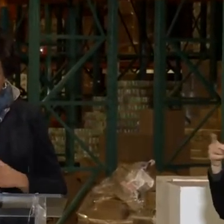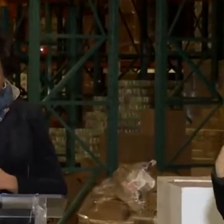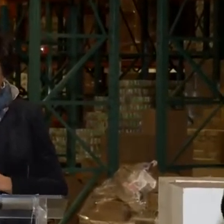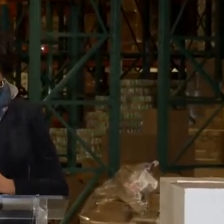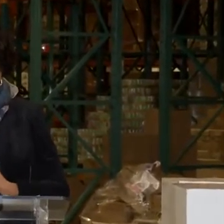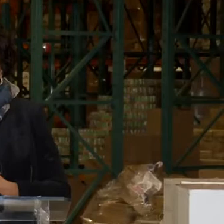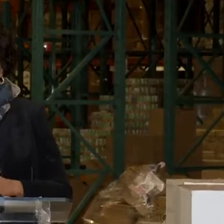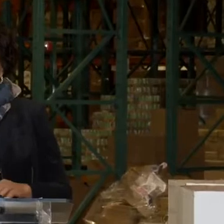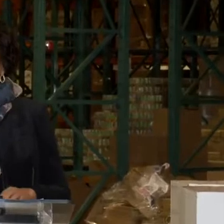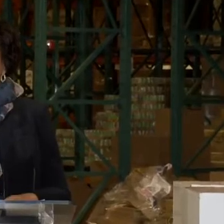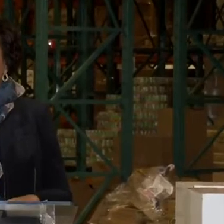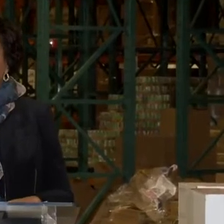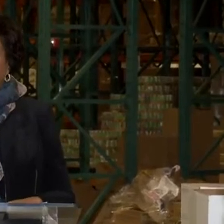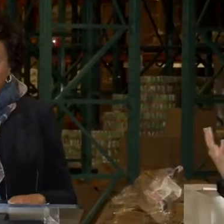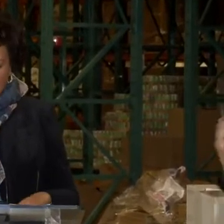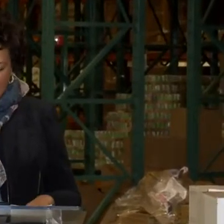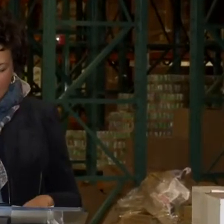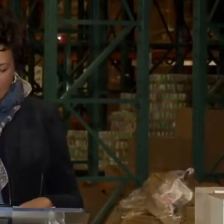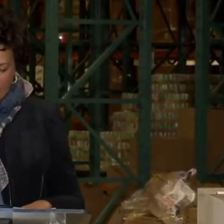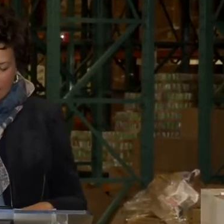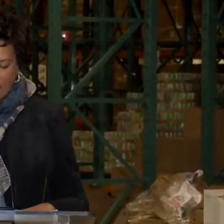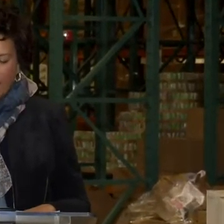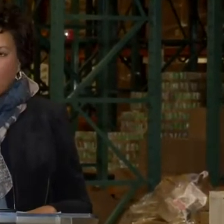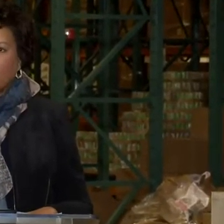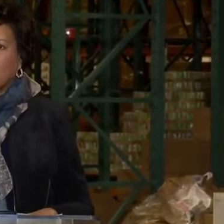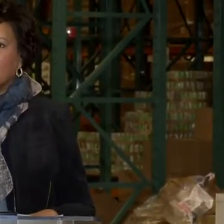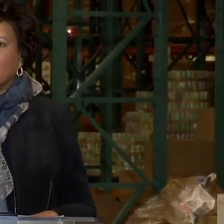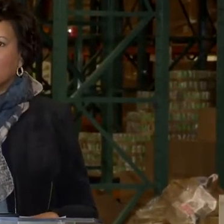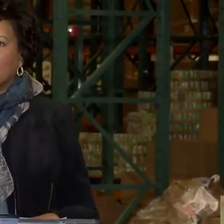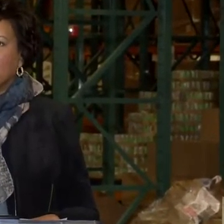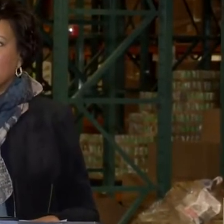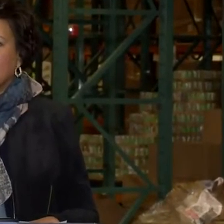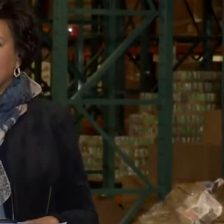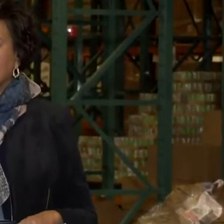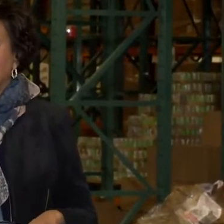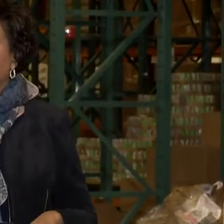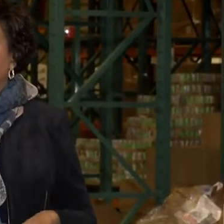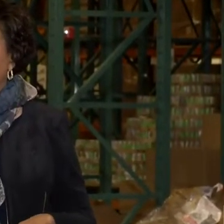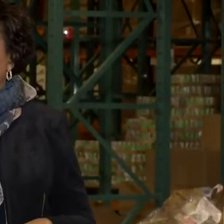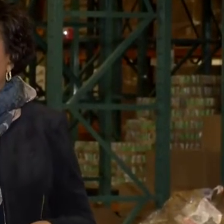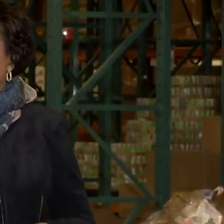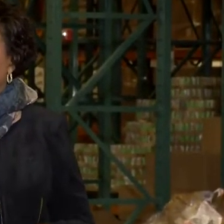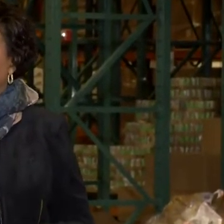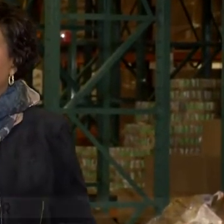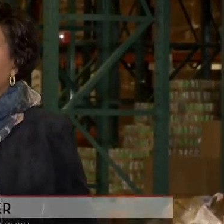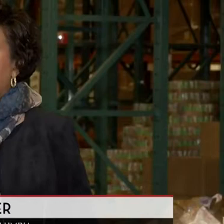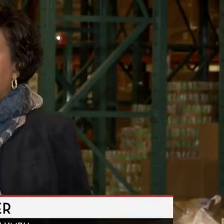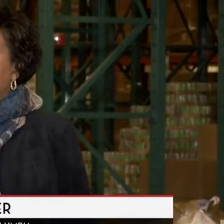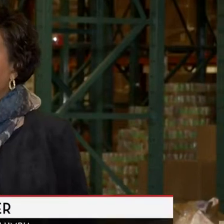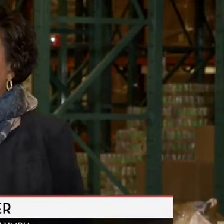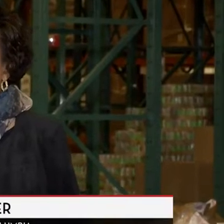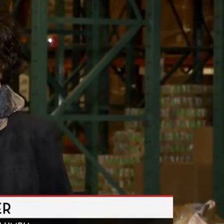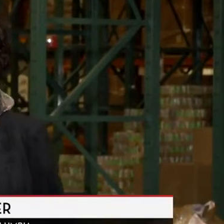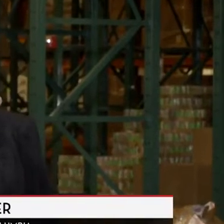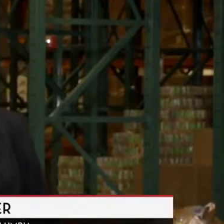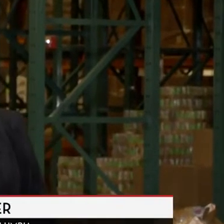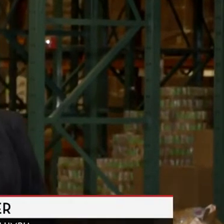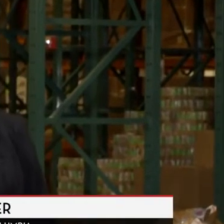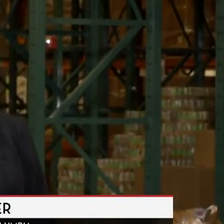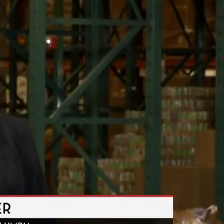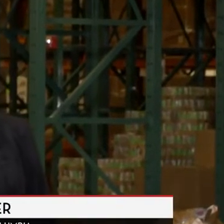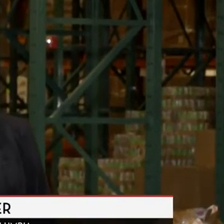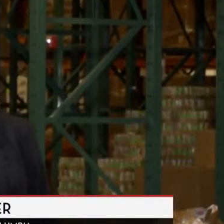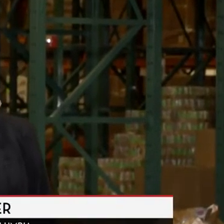who help the Capital Area Food Bank day in and day out, that this is their business every day of the year to